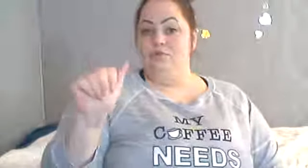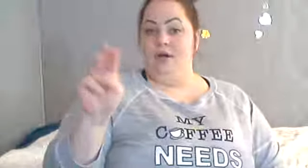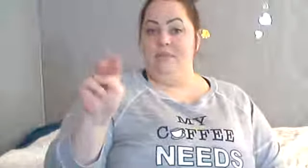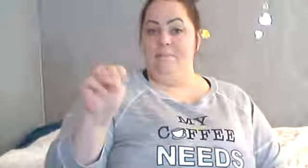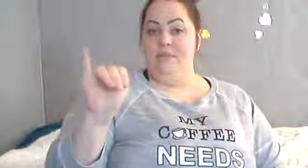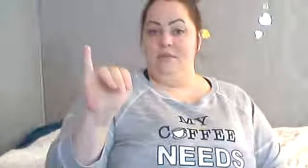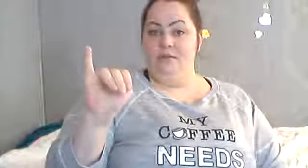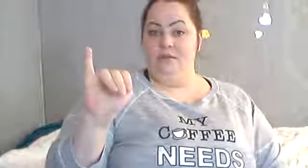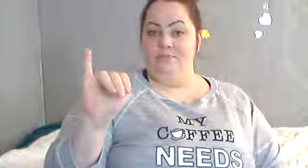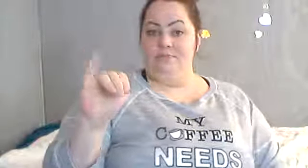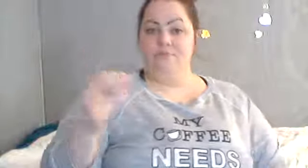Tsunami.